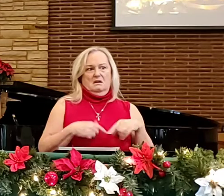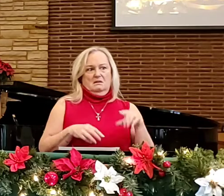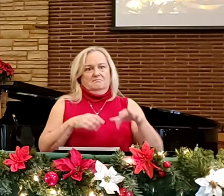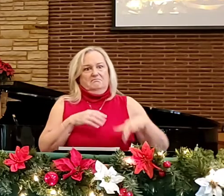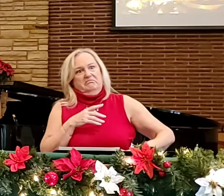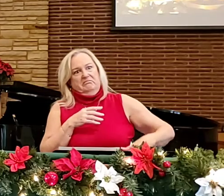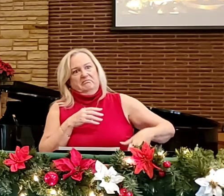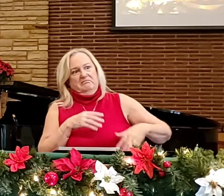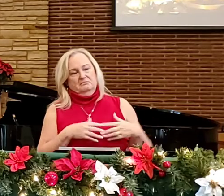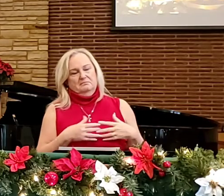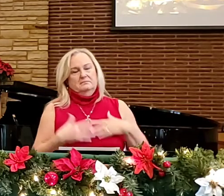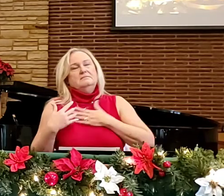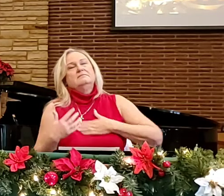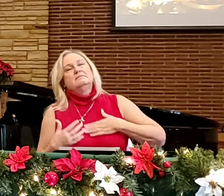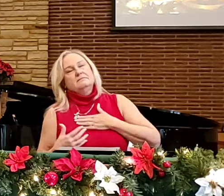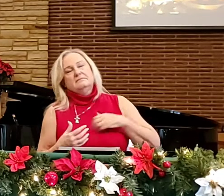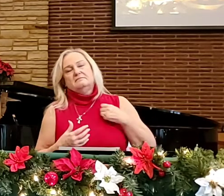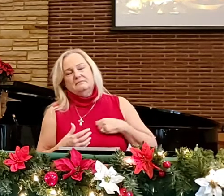heartstring-plucking,